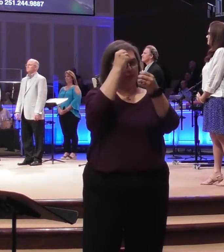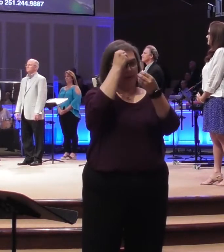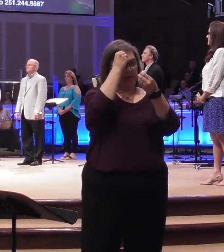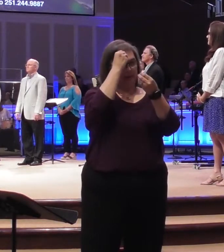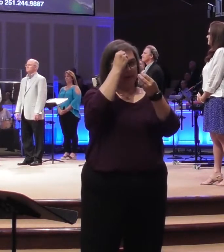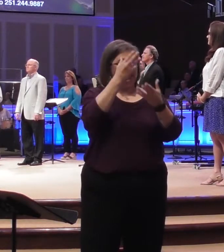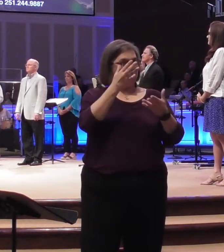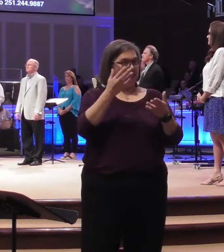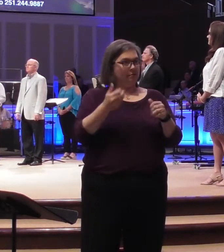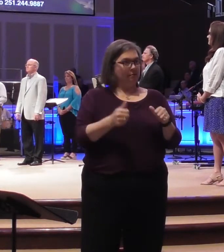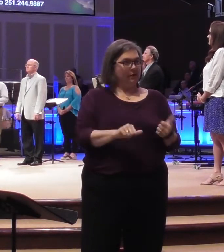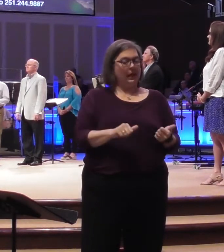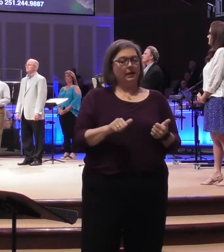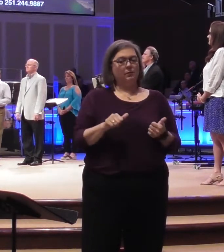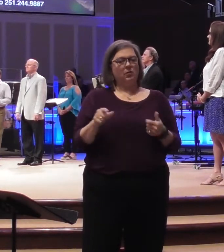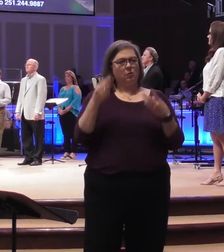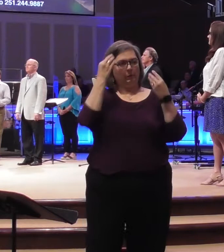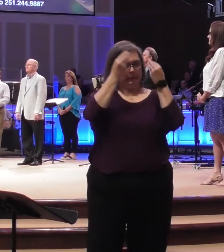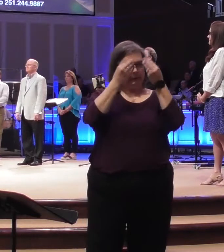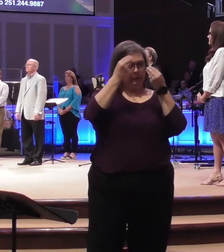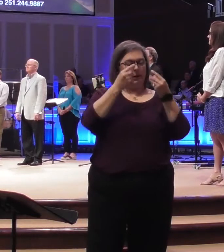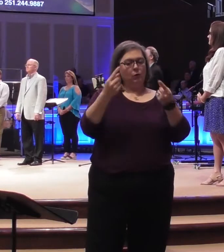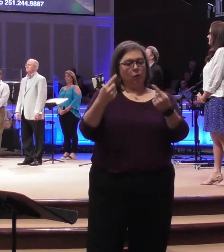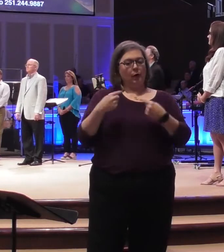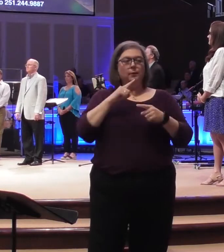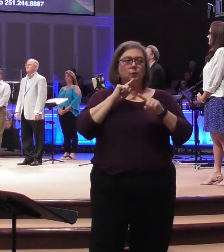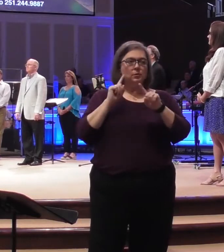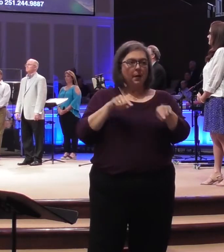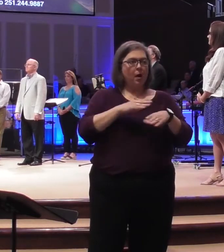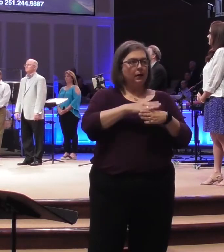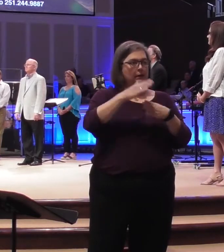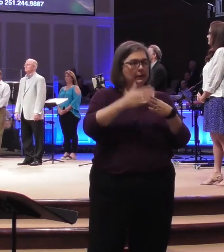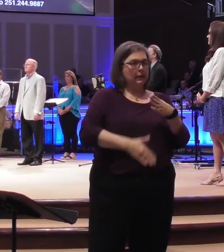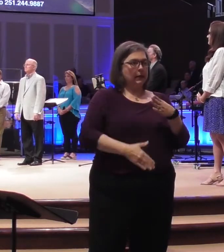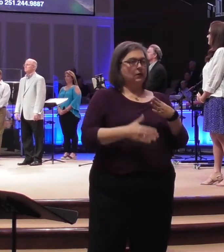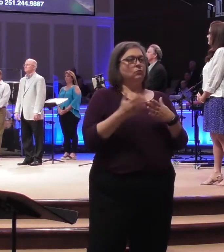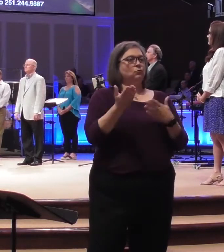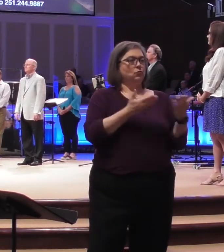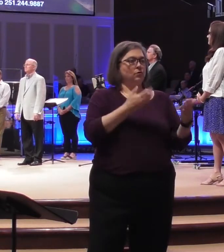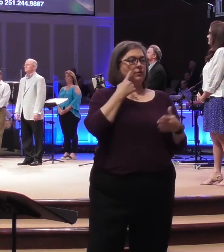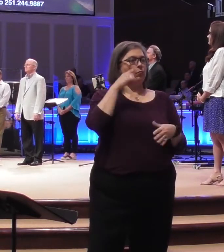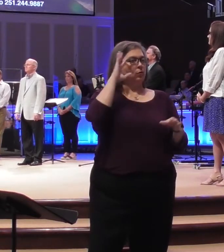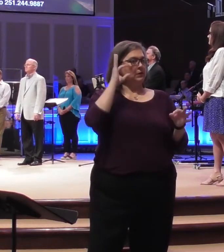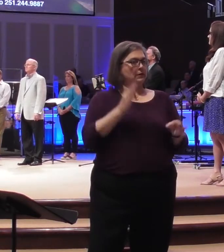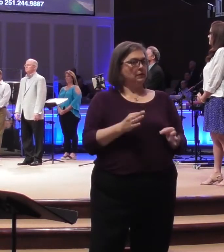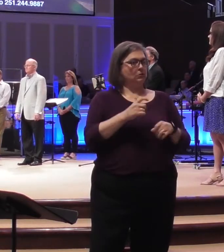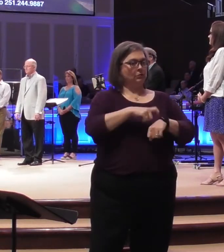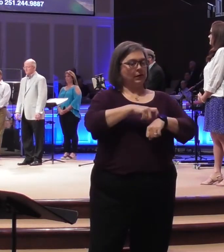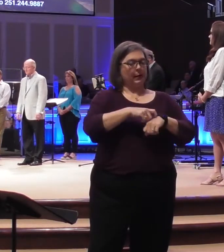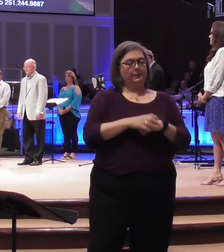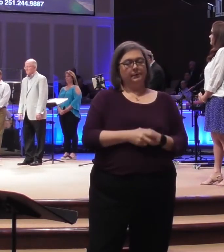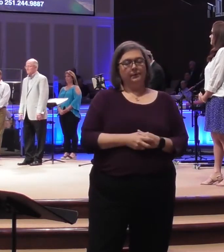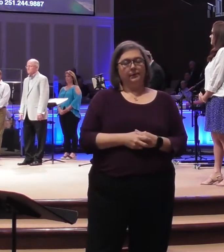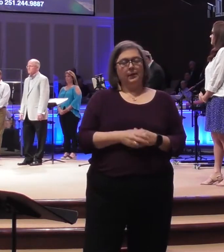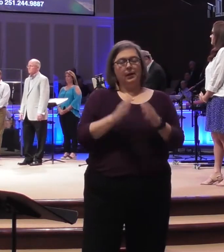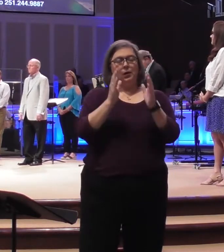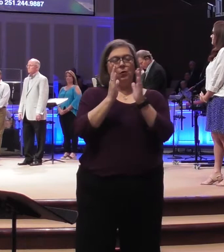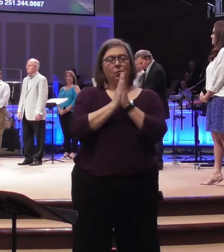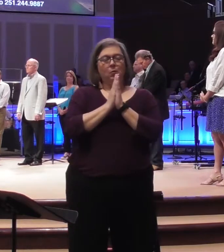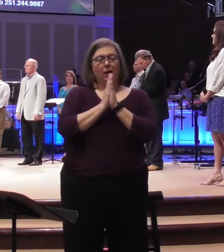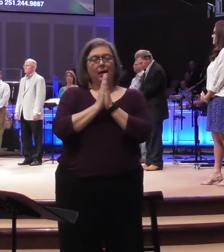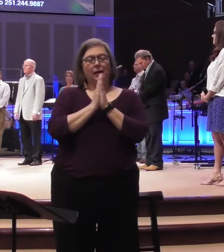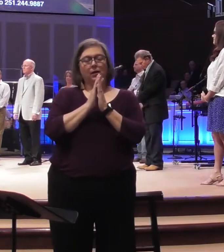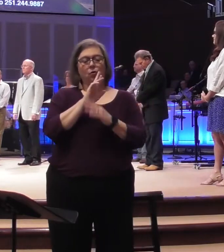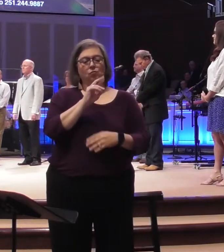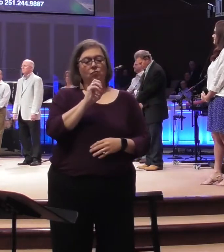think about that, and you can respond at the end of the service when we have our decision time. Now, if you would, bow your head as Rick Rich